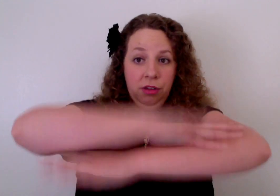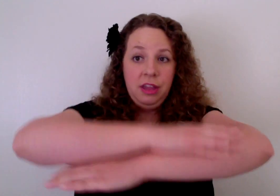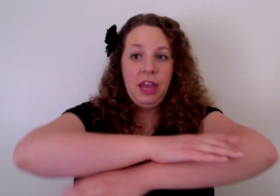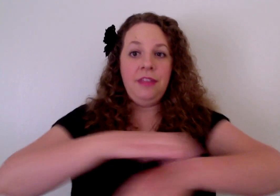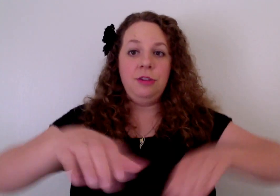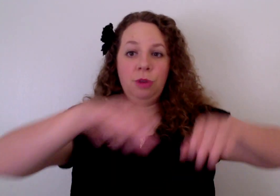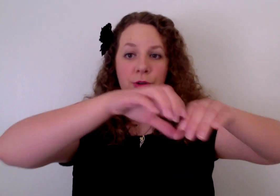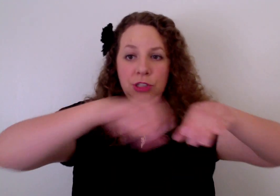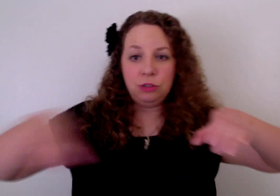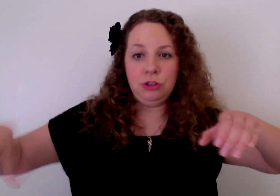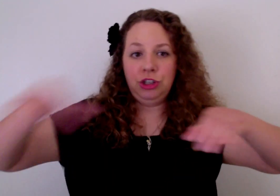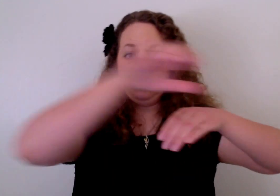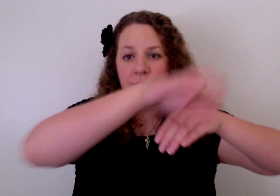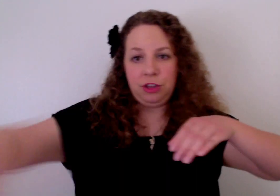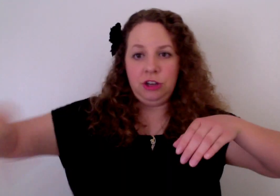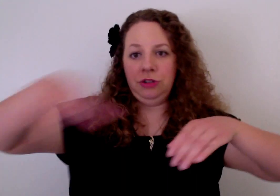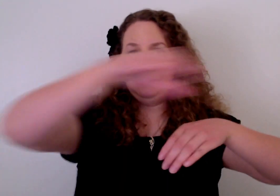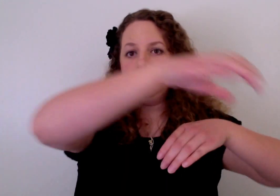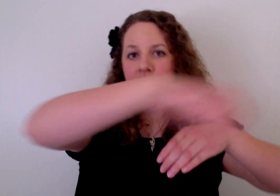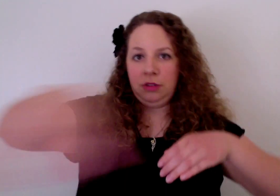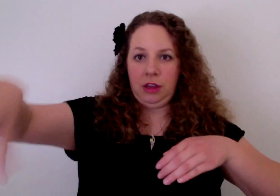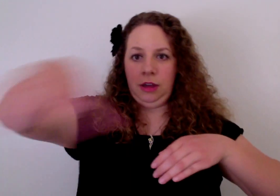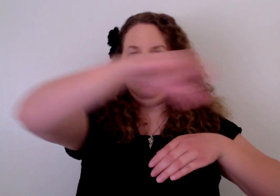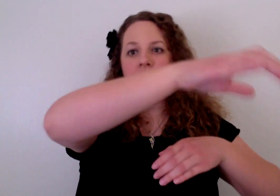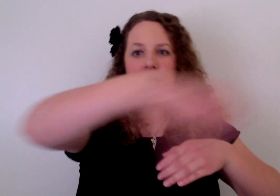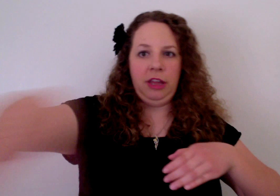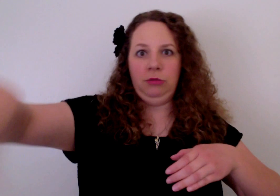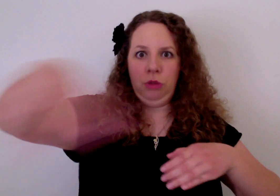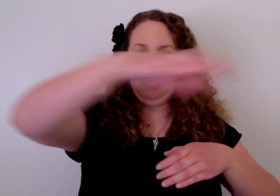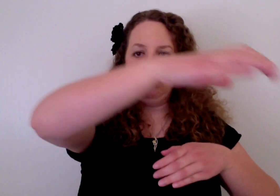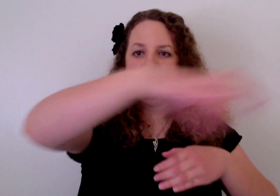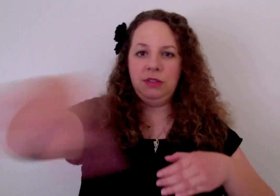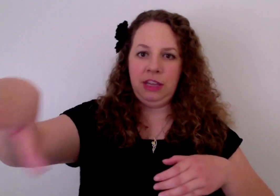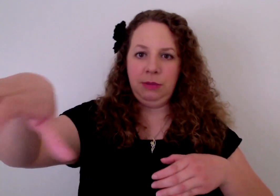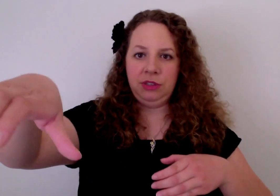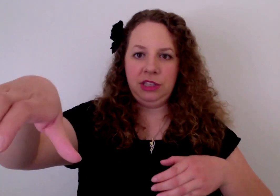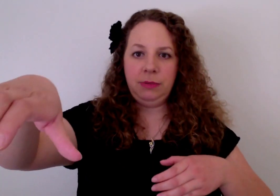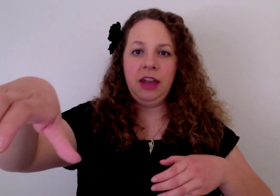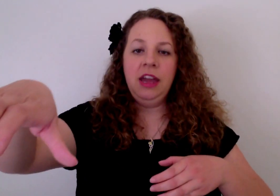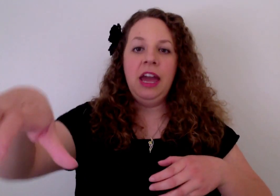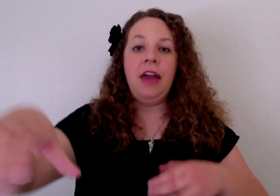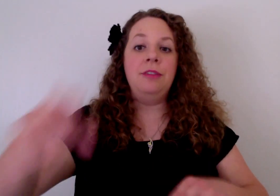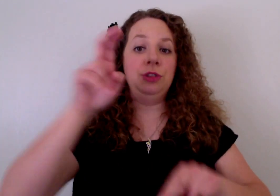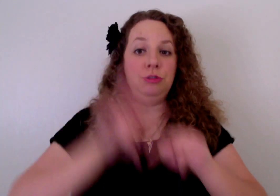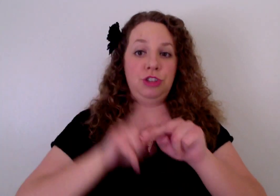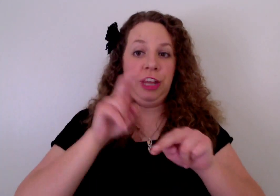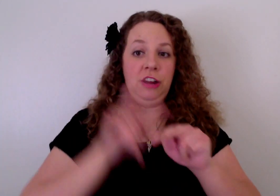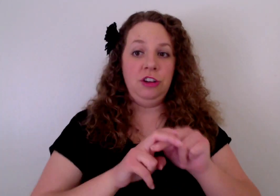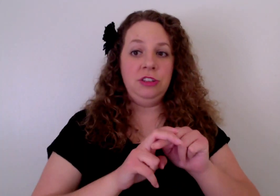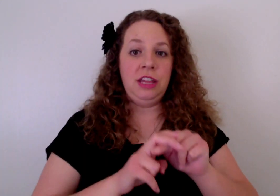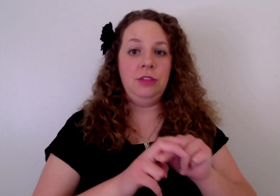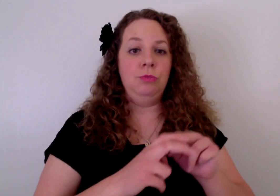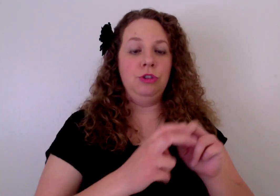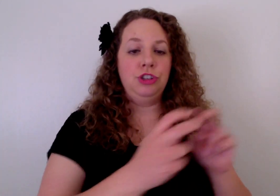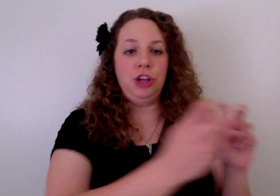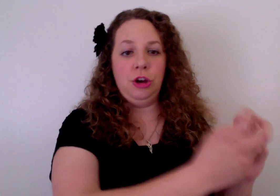And then we're going to show that there's like long rows of tables this way. And then we'll do chairs and then we'll show